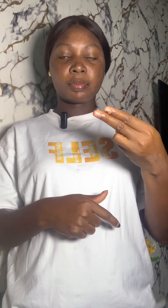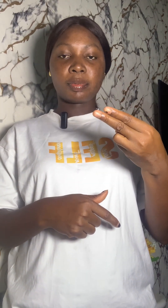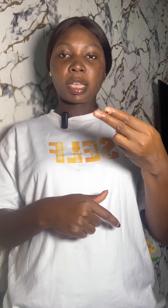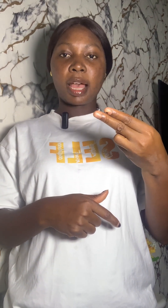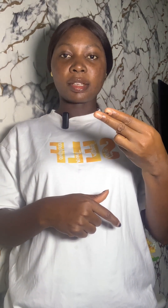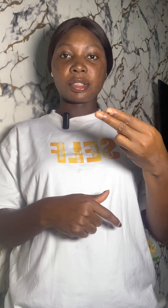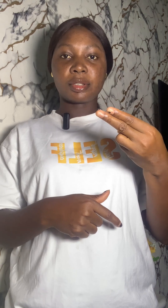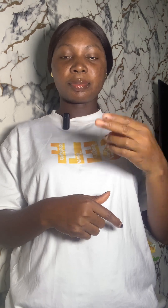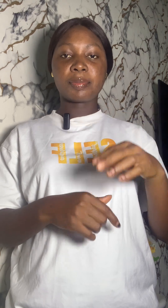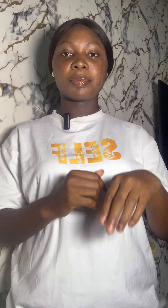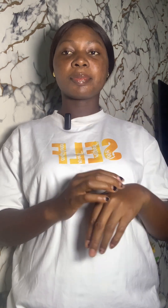cash.